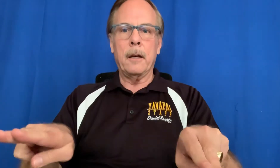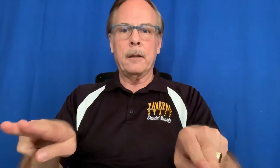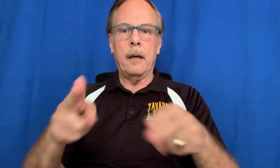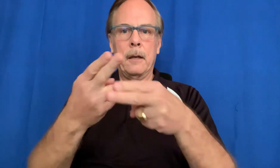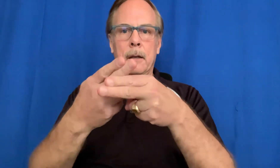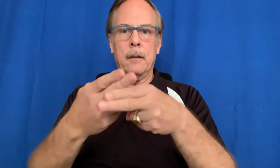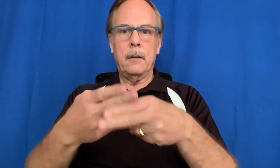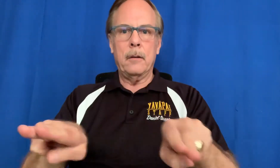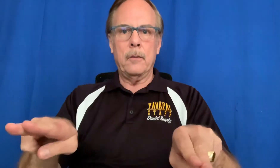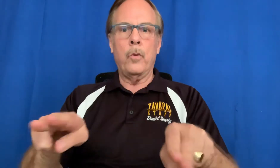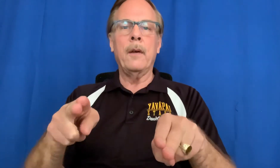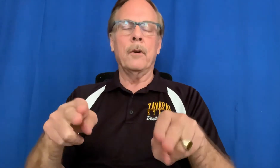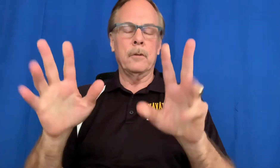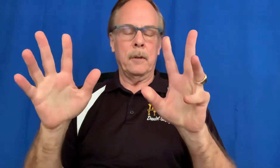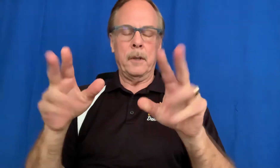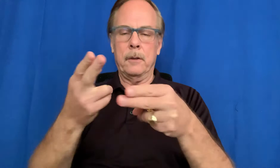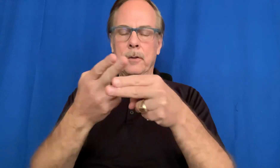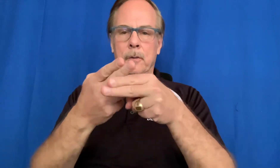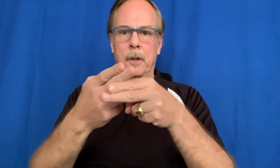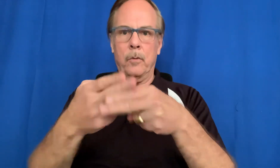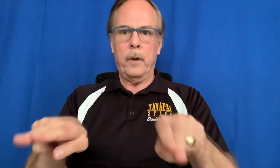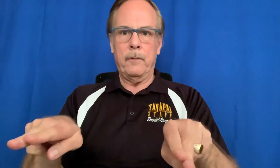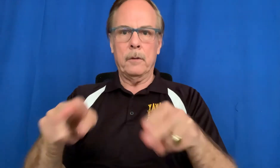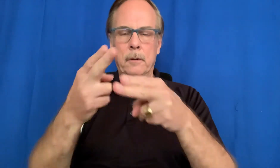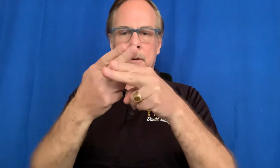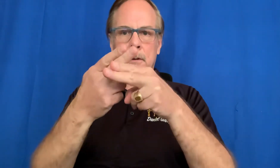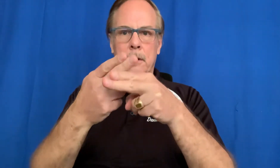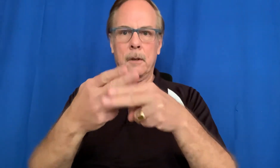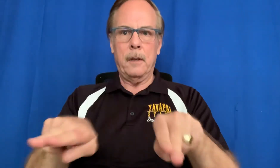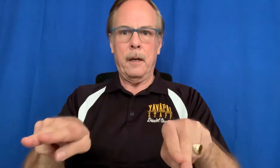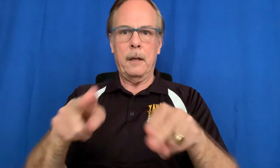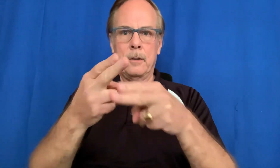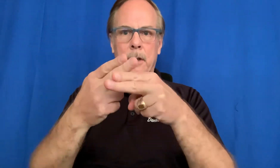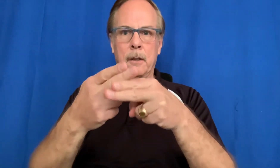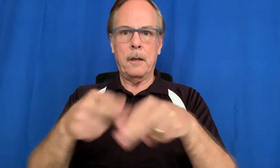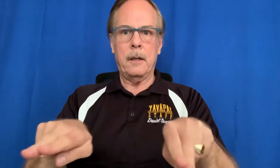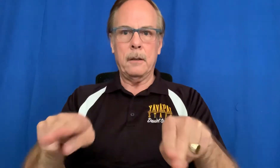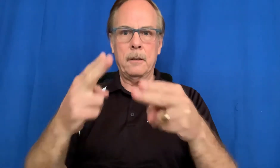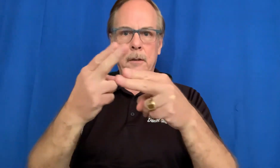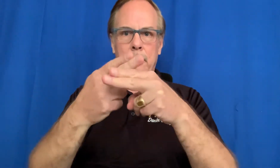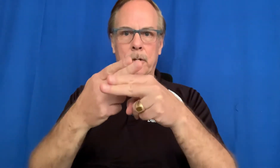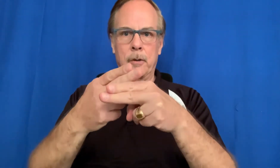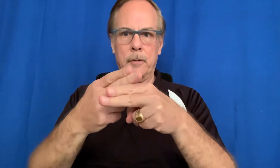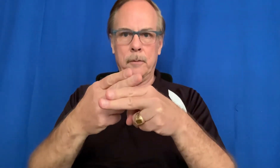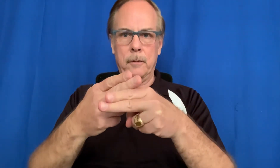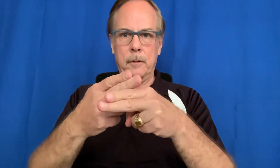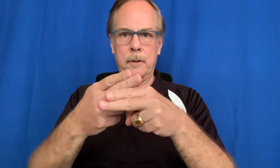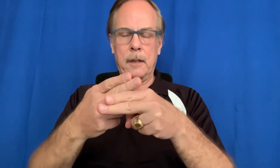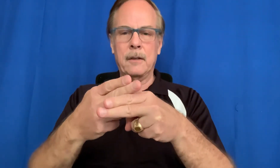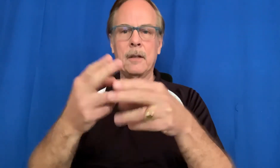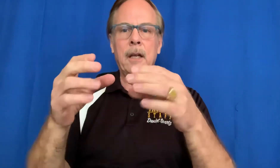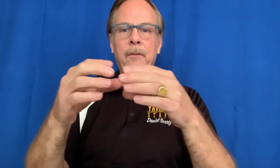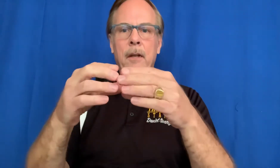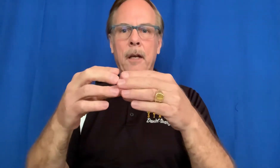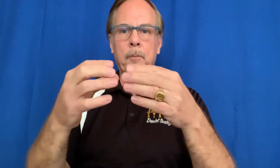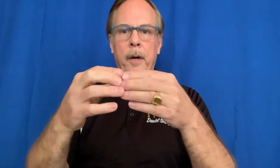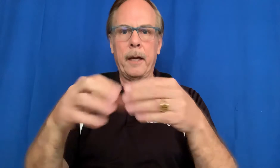that. Huevos, huevos. H like that. So think of it like breaking an